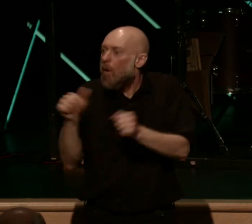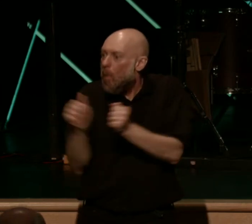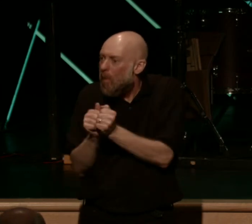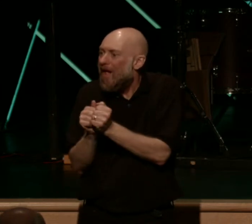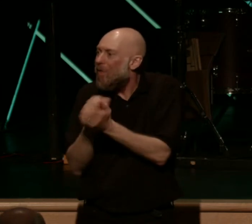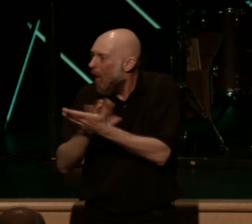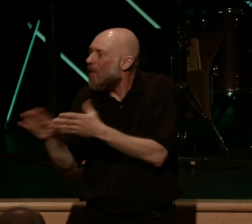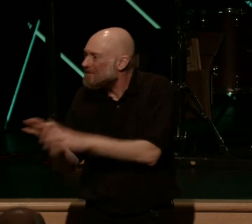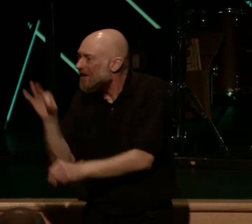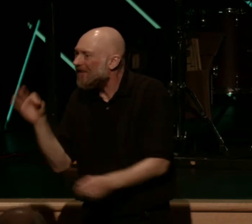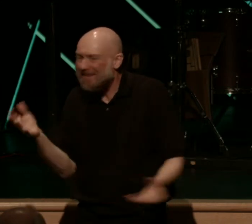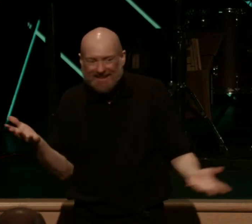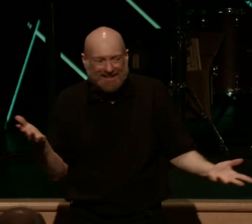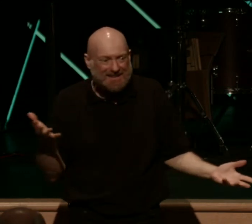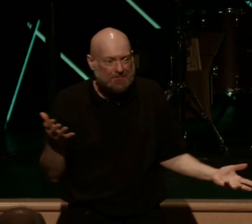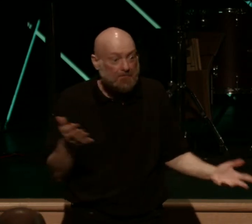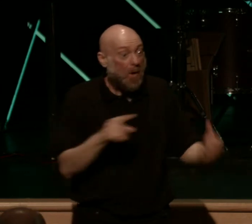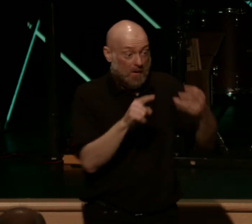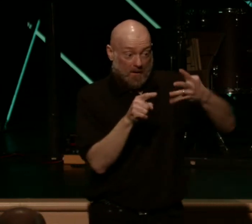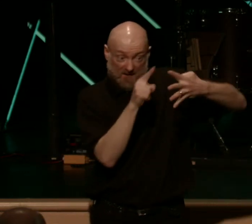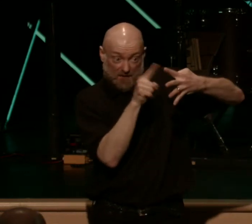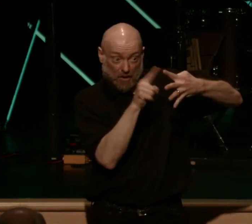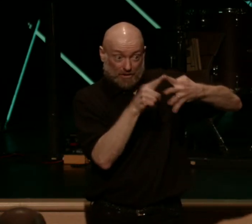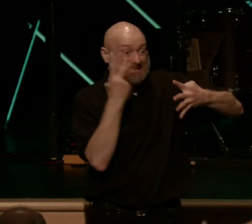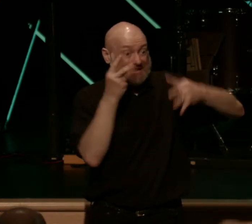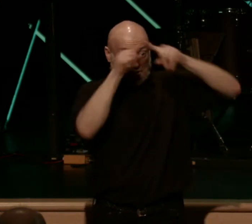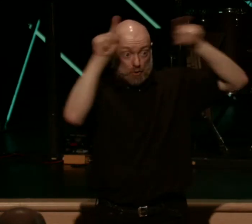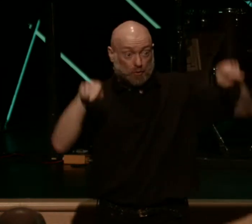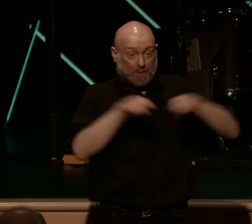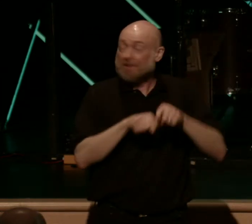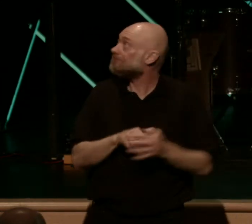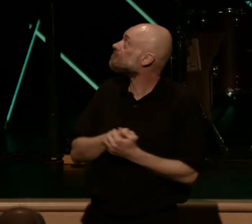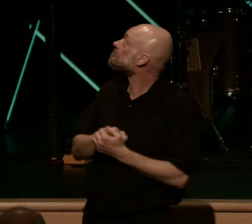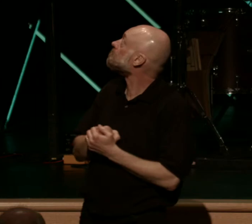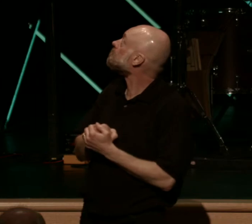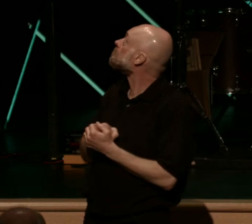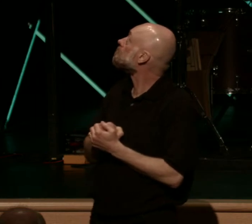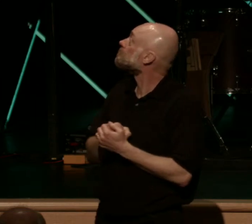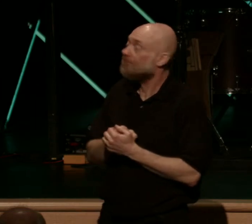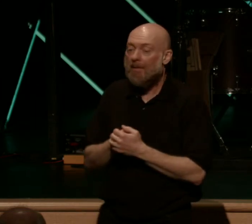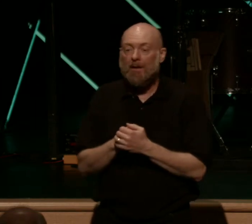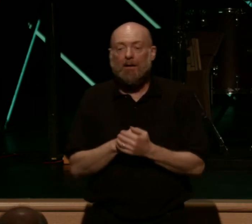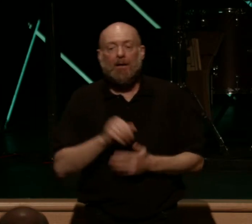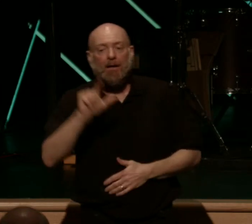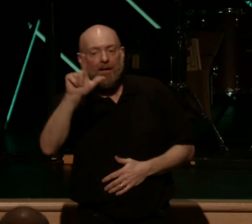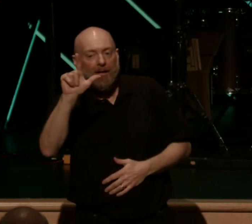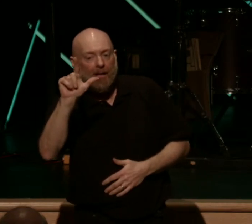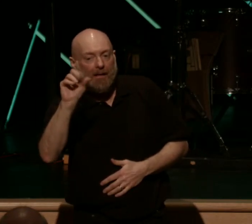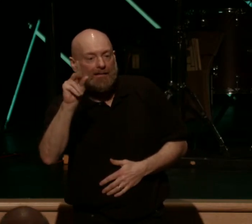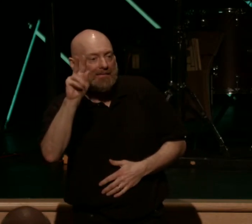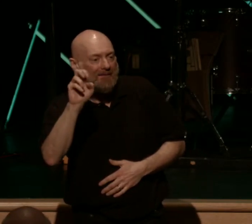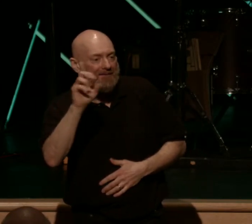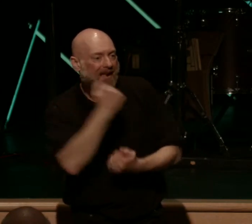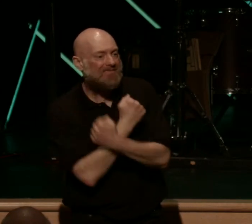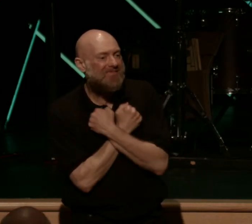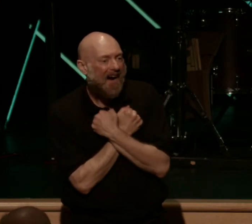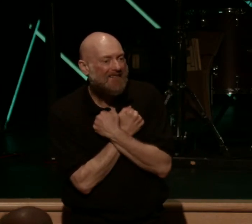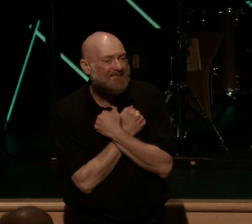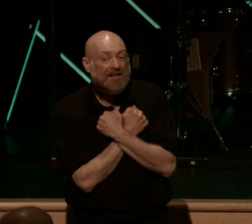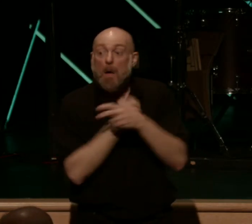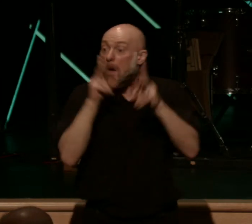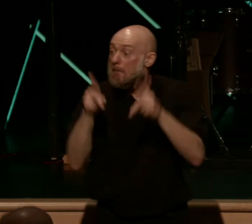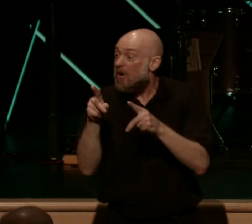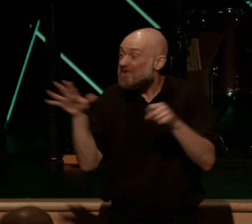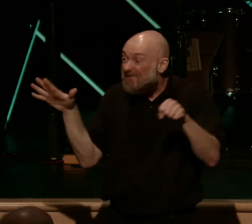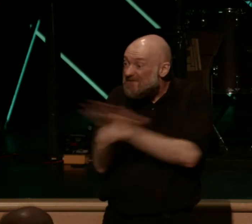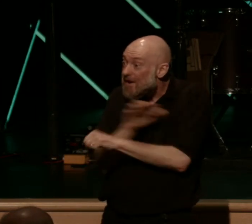with the Holy Spirit. Here's the first one up on the screen. It's this. It's love. Love. So the person who is filled